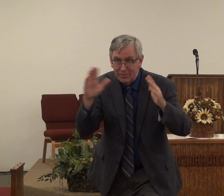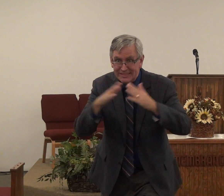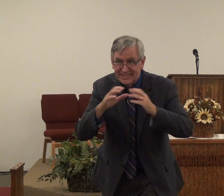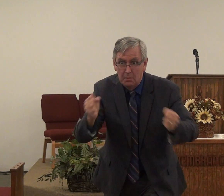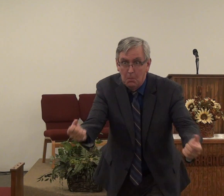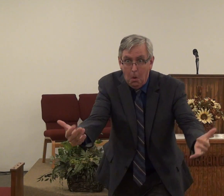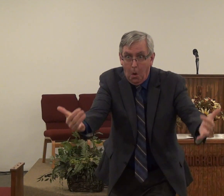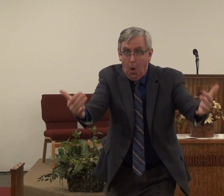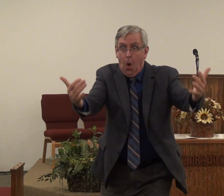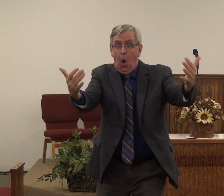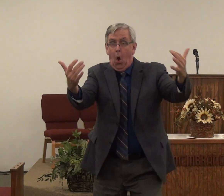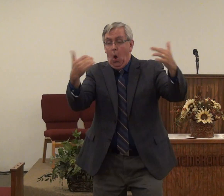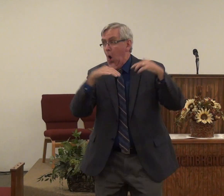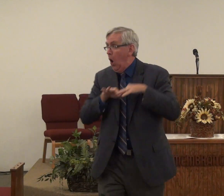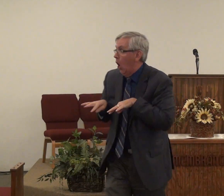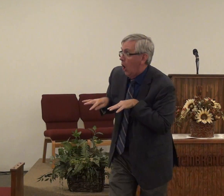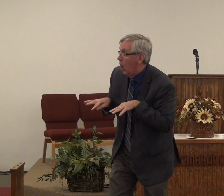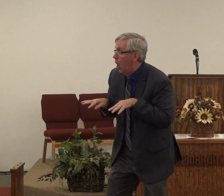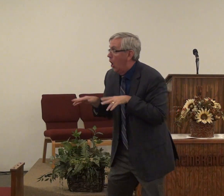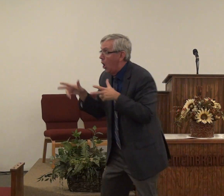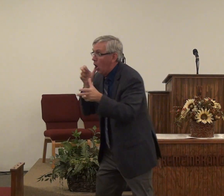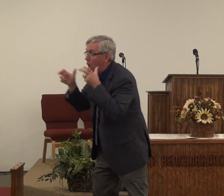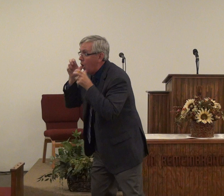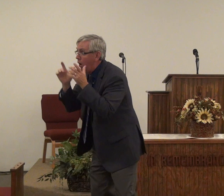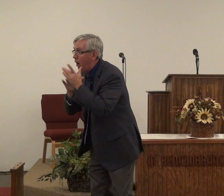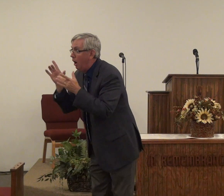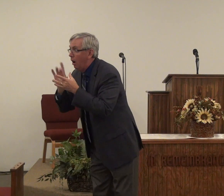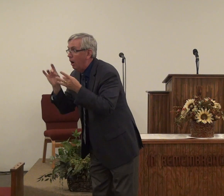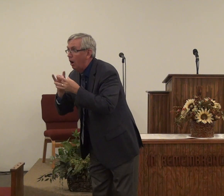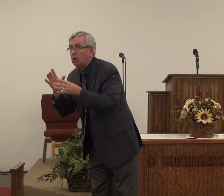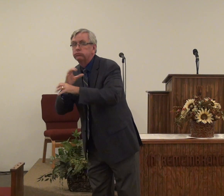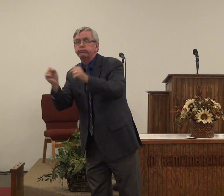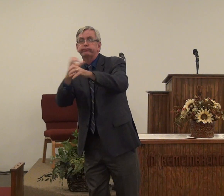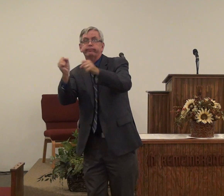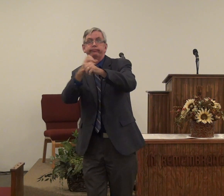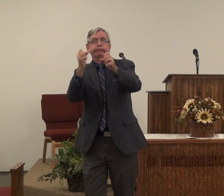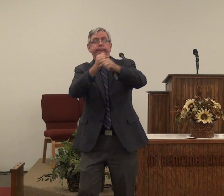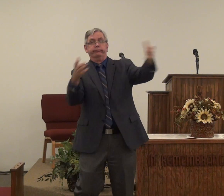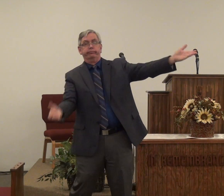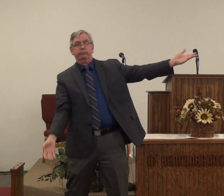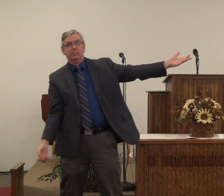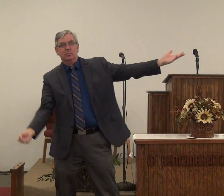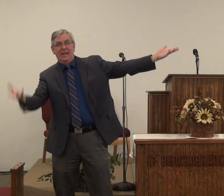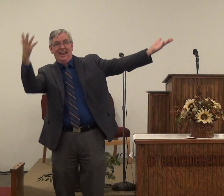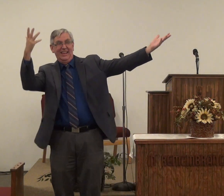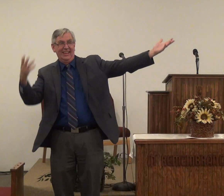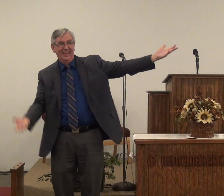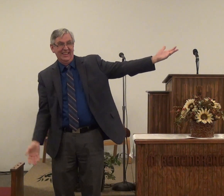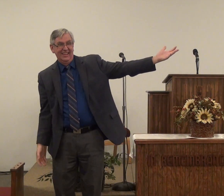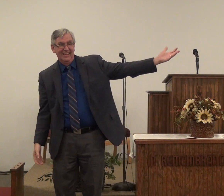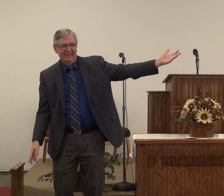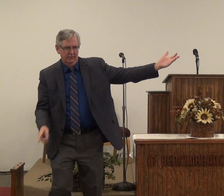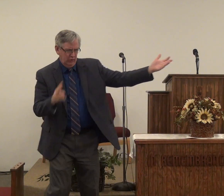And many of the people of that city came out to meet him and heard who he was, and many of them were saved.